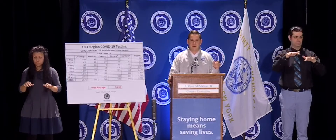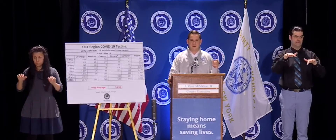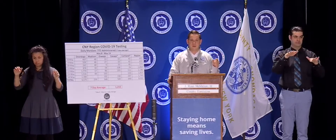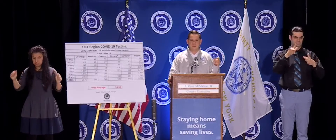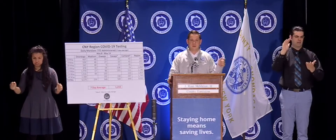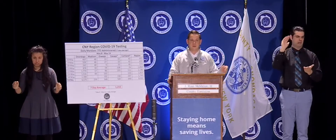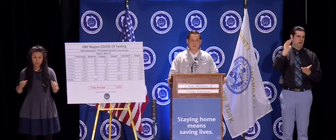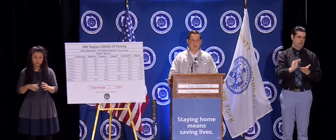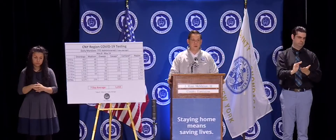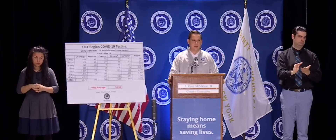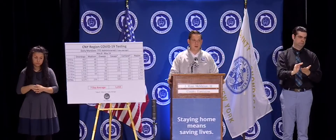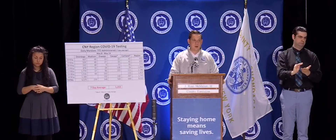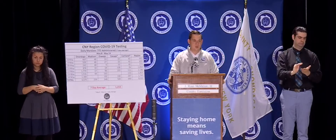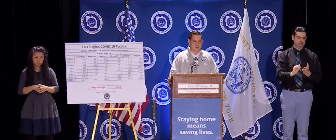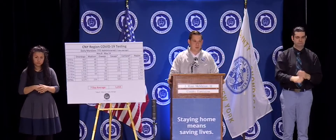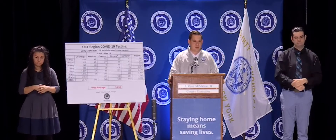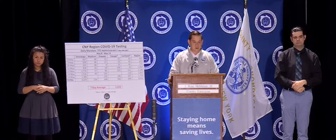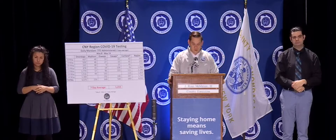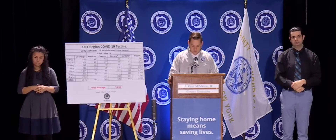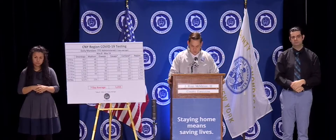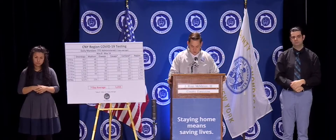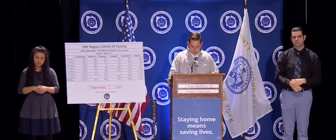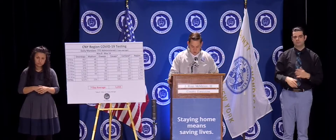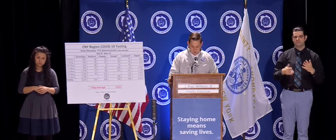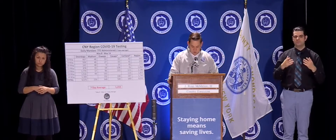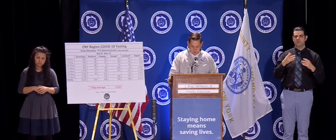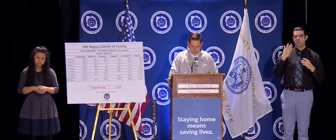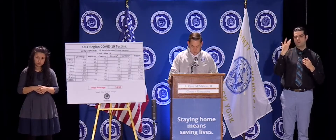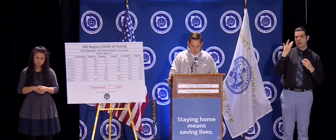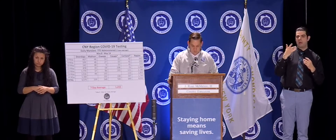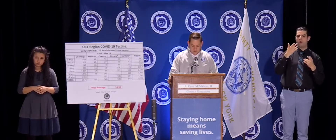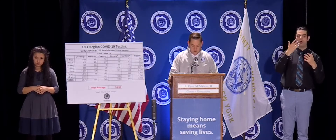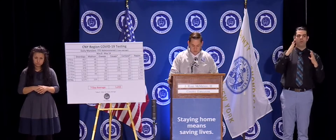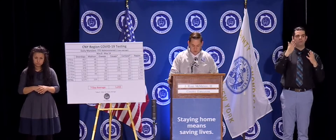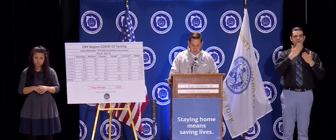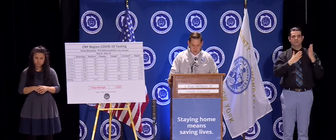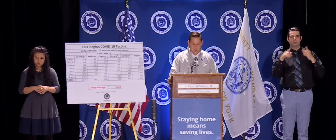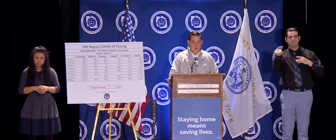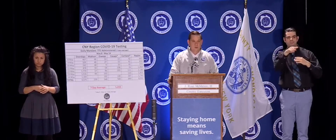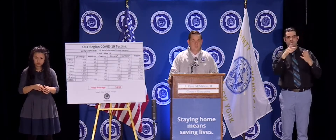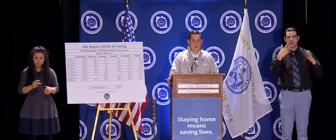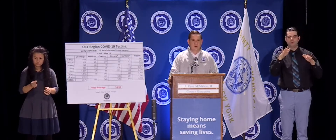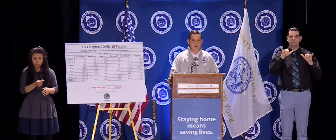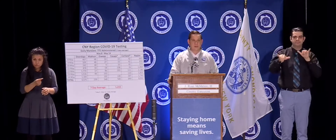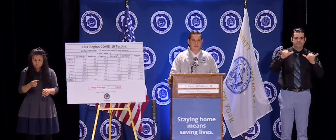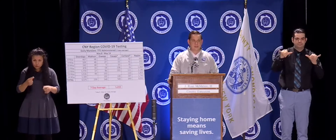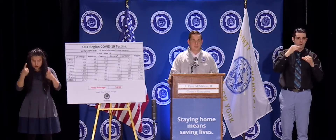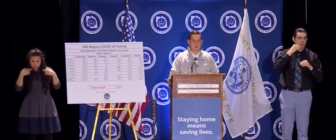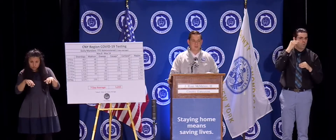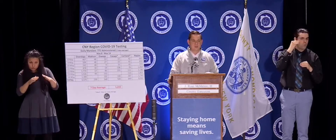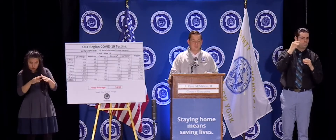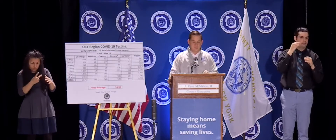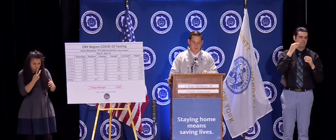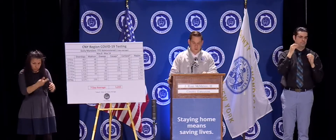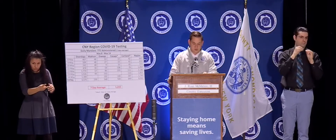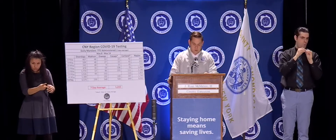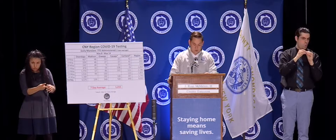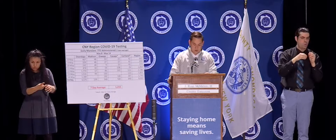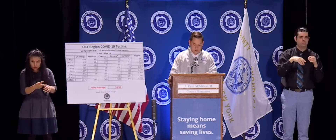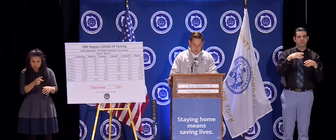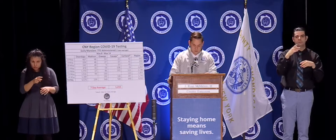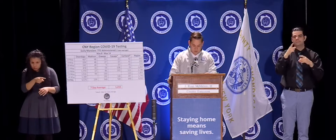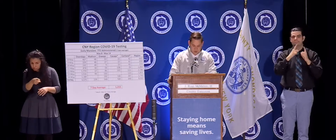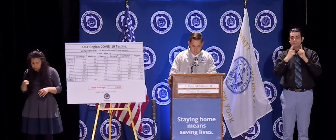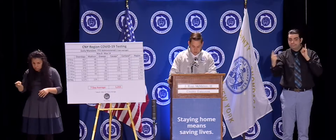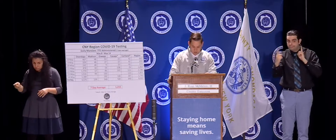of the virus and the public at large. These are situations where it's easier for our health department to quickly isolate because these situations are